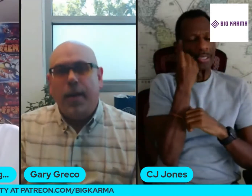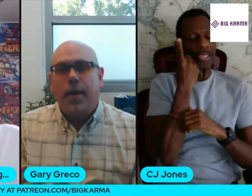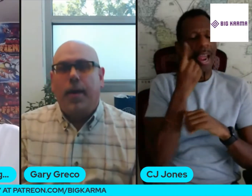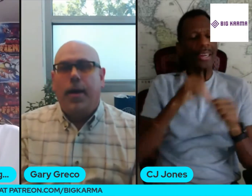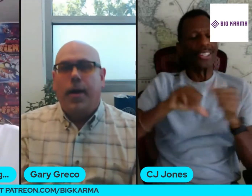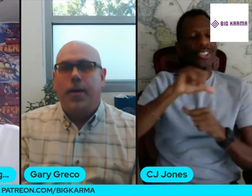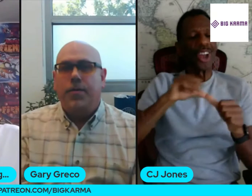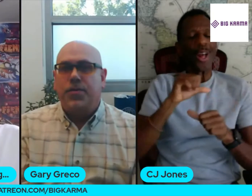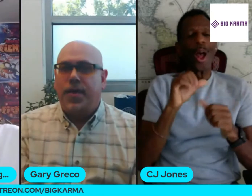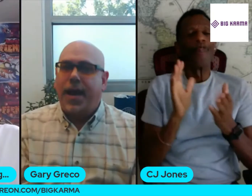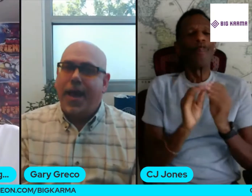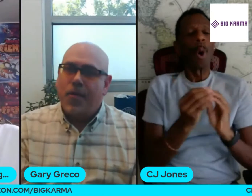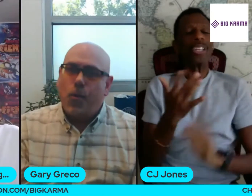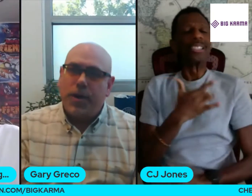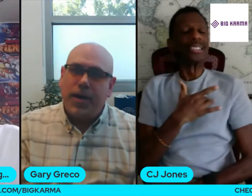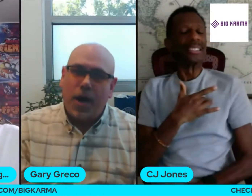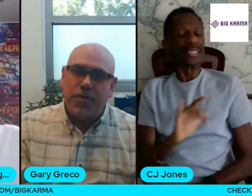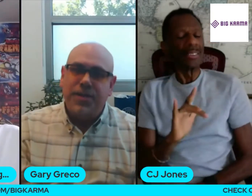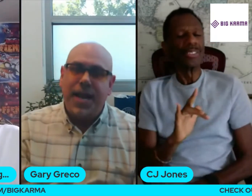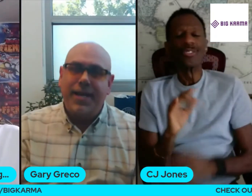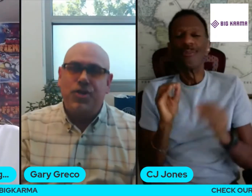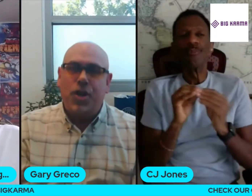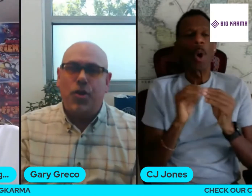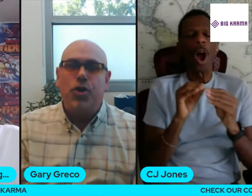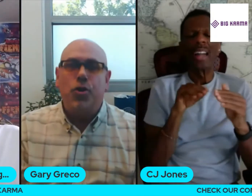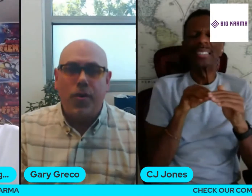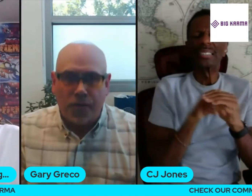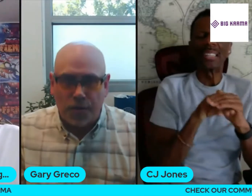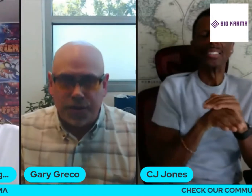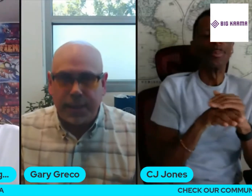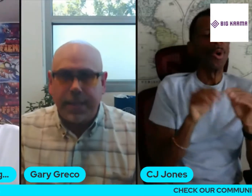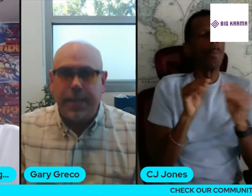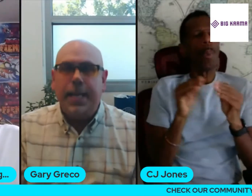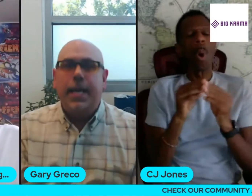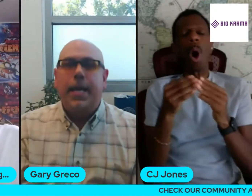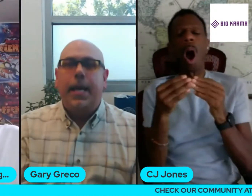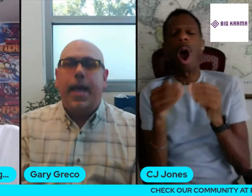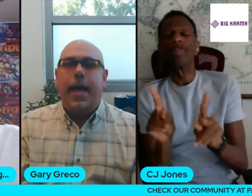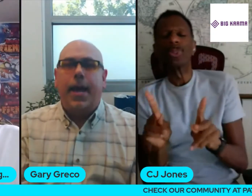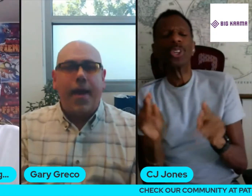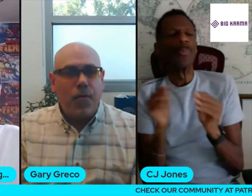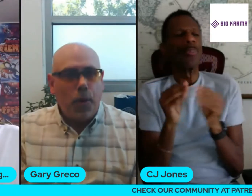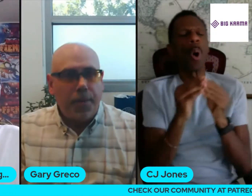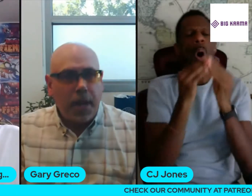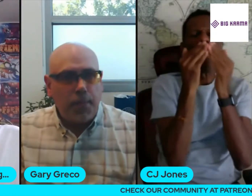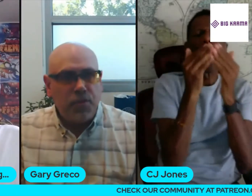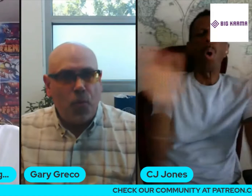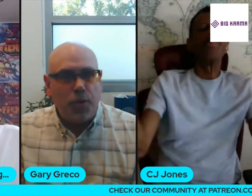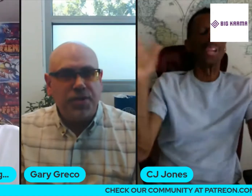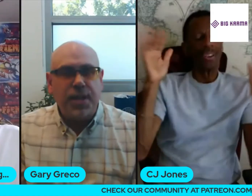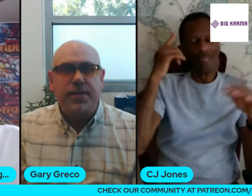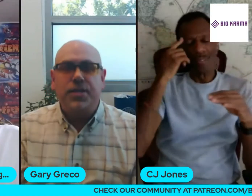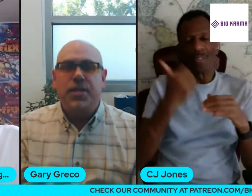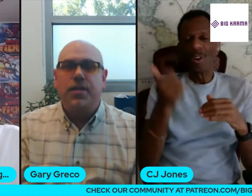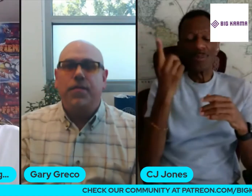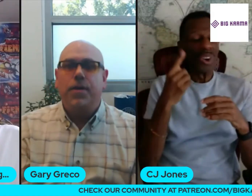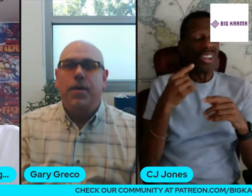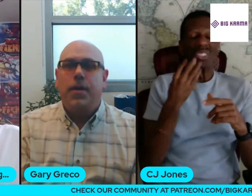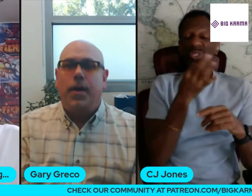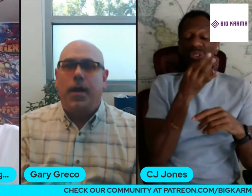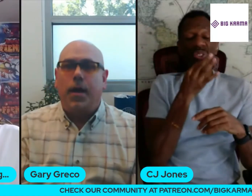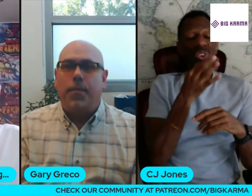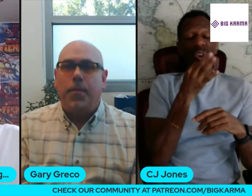share, so that everyone can understand each other universally, and everyone becomes more